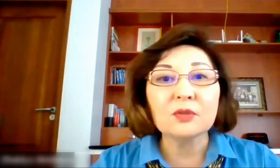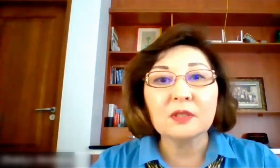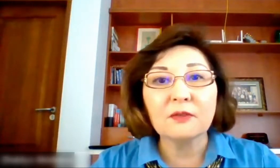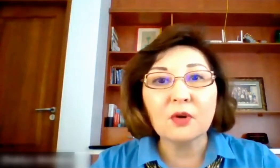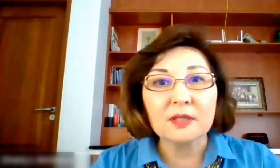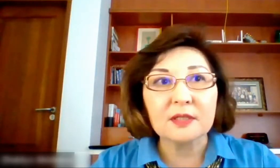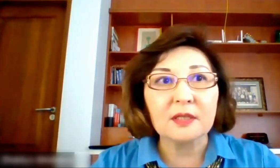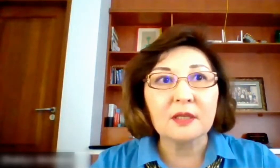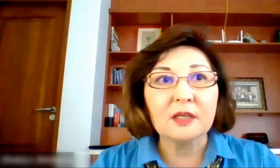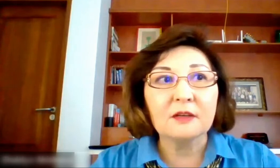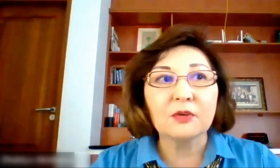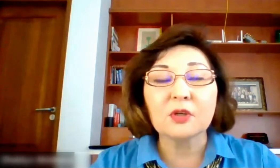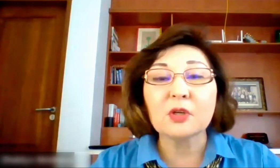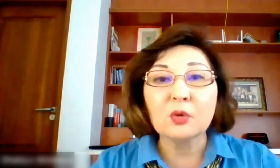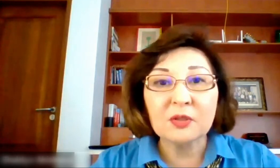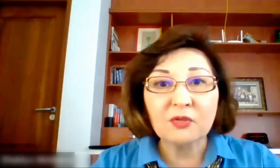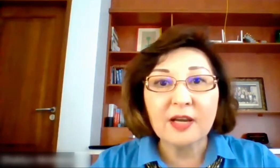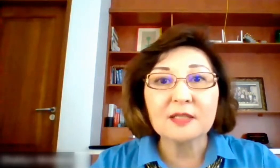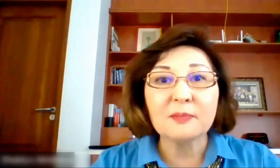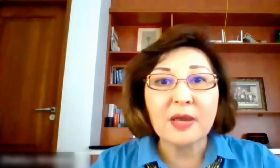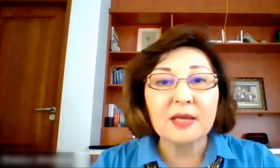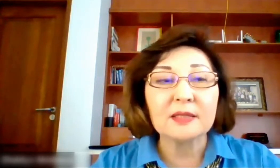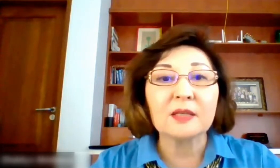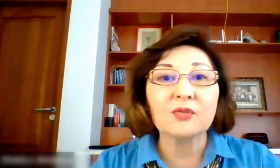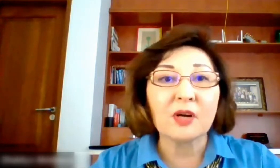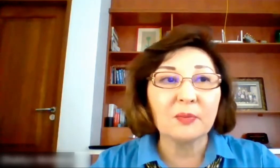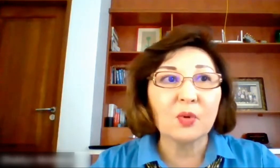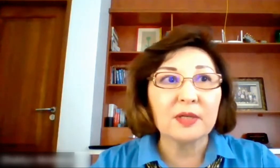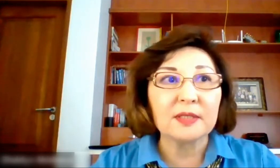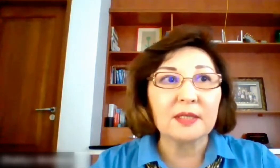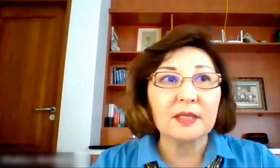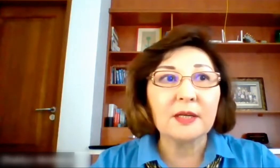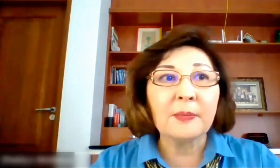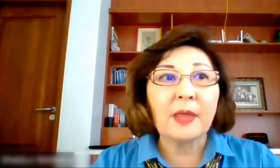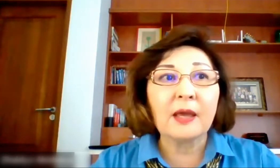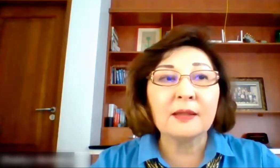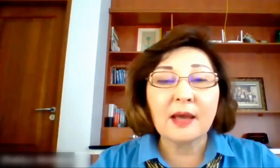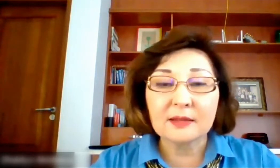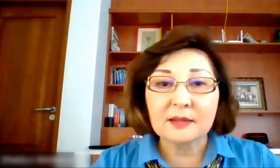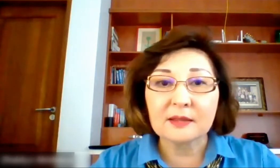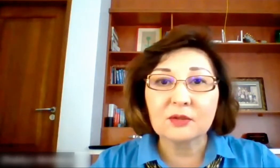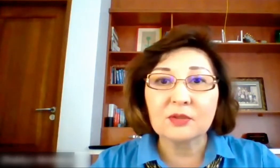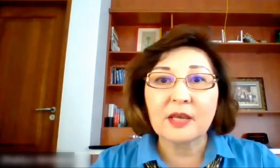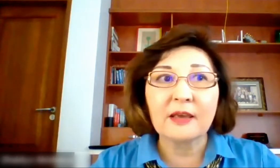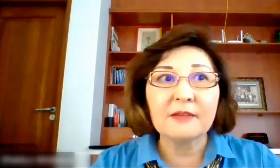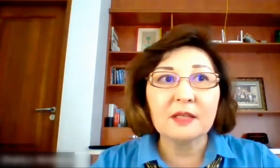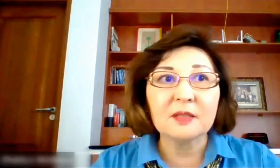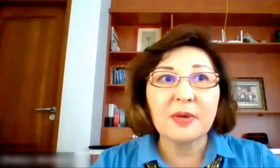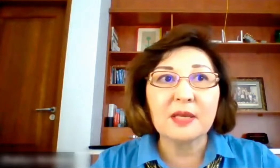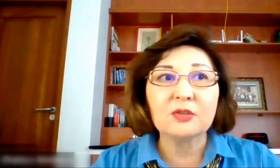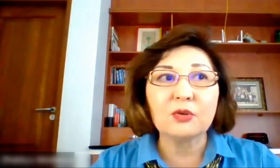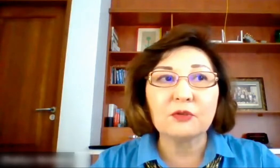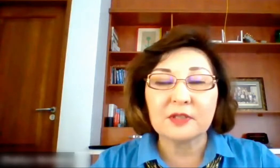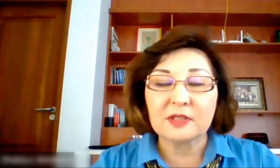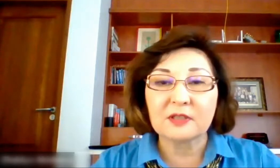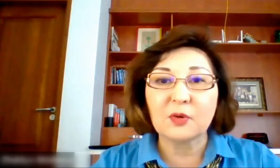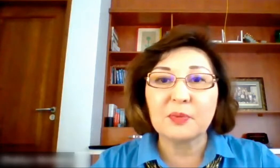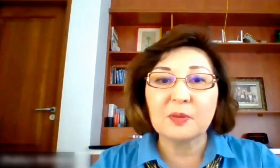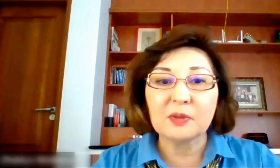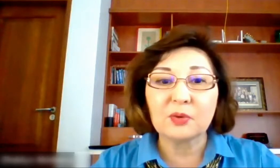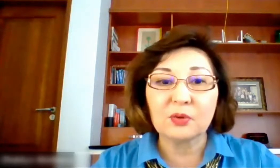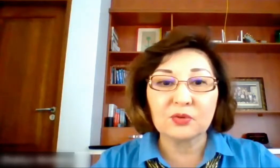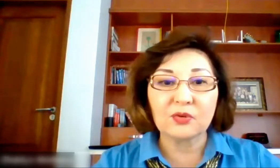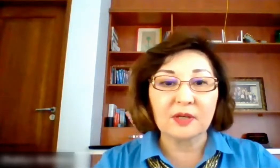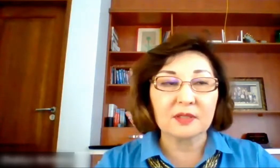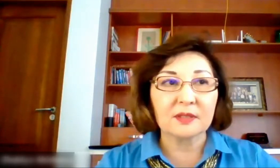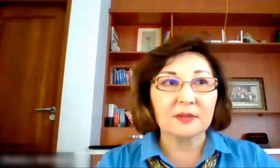continuous advocacy for a human rights-based drug policy and access to the evidence-based services for people